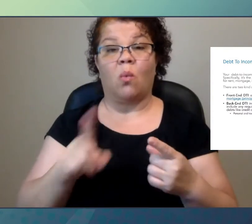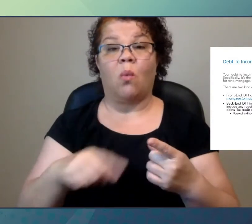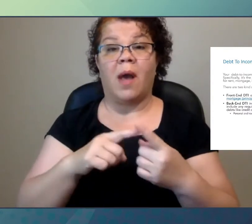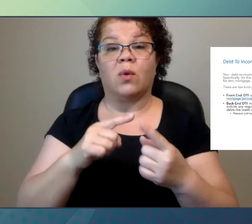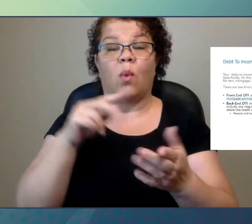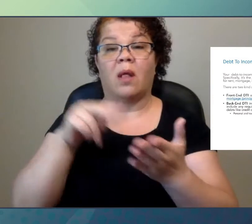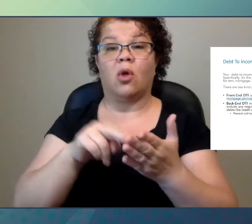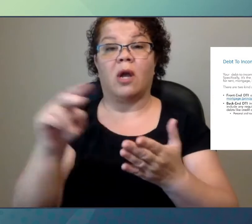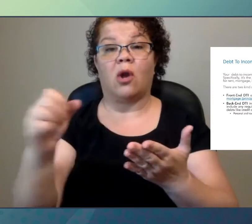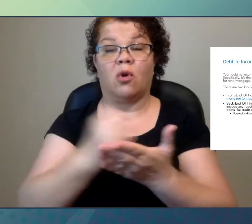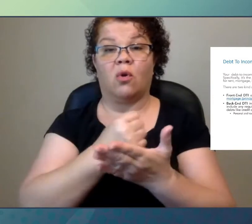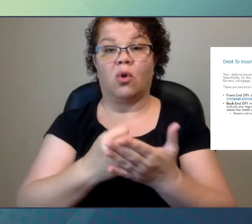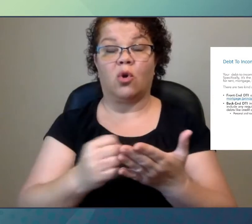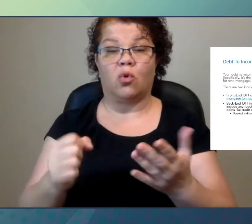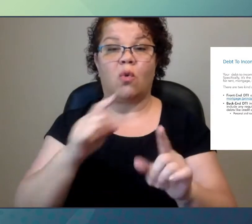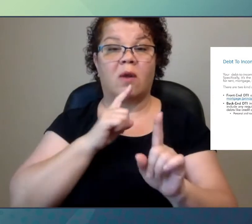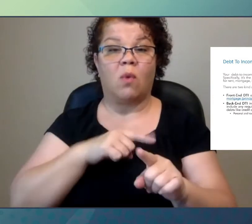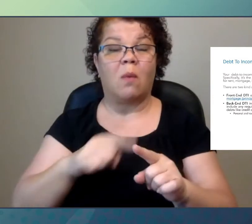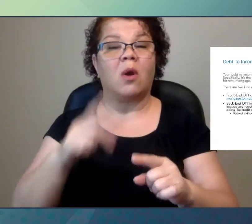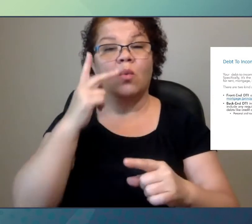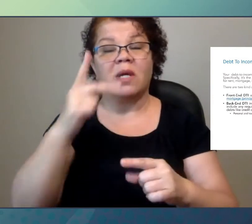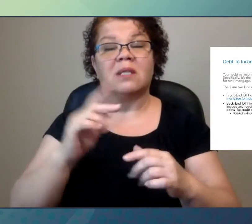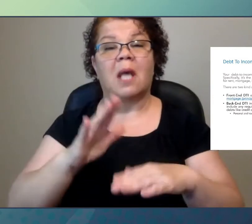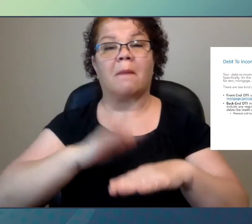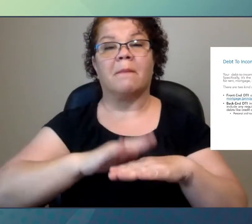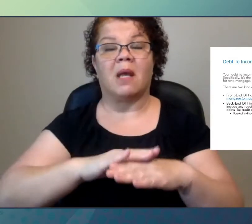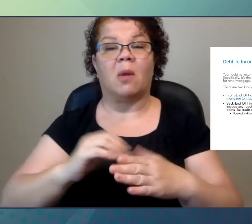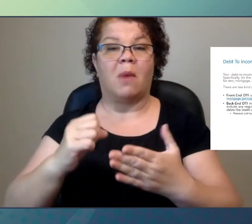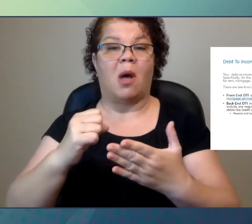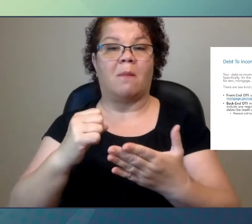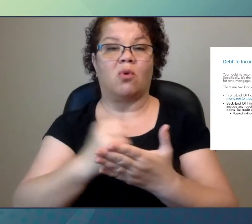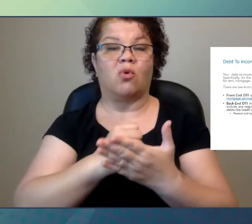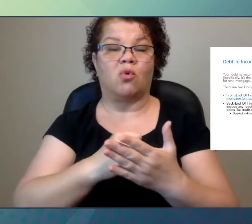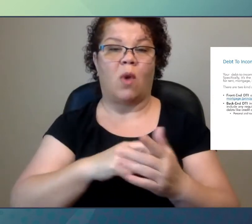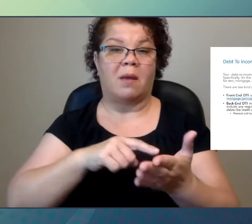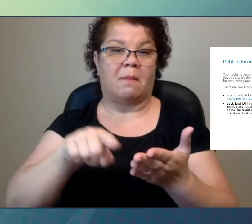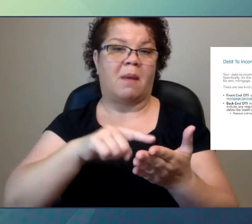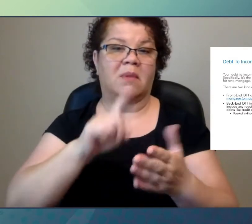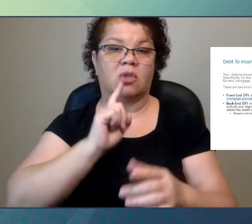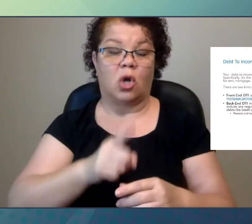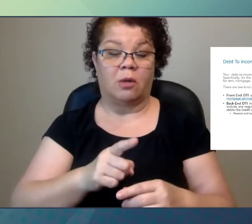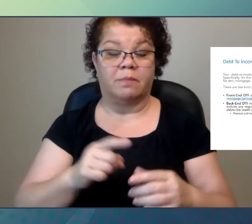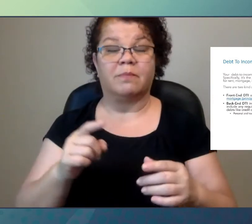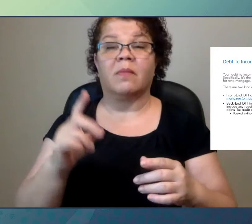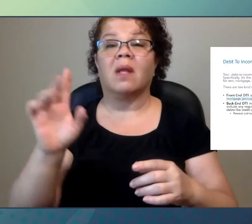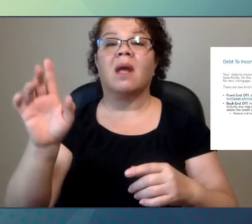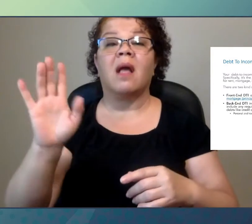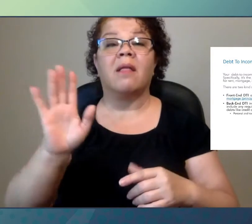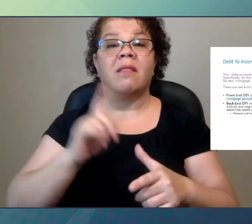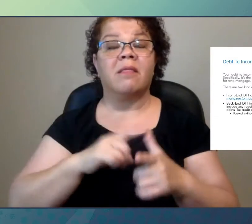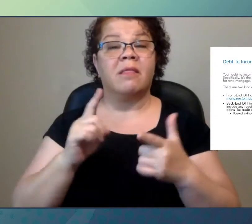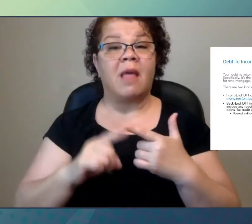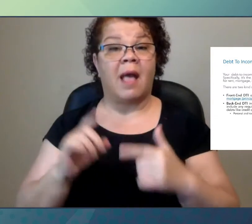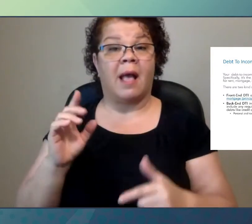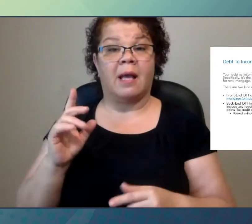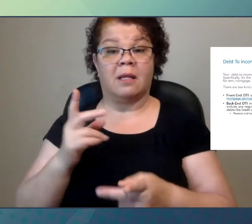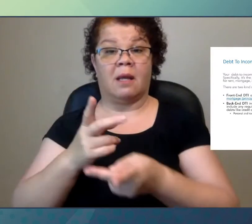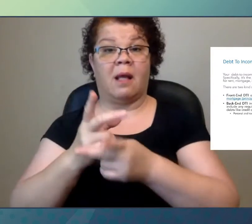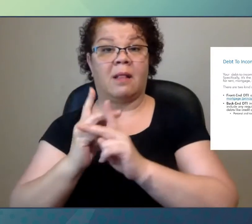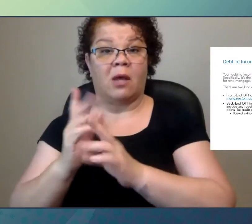going to see what those minimum payments are. The lender will then, add up all